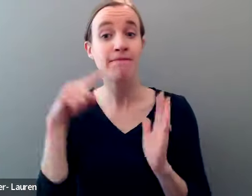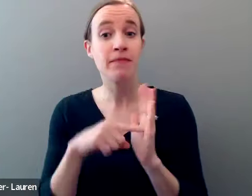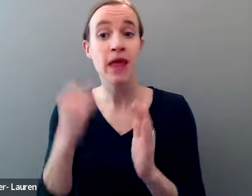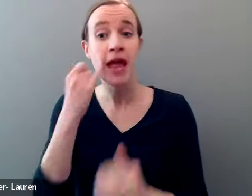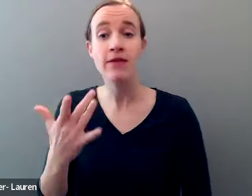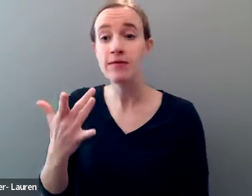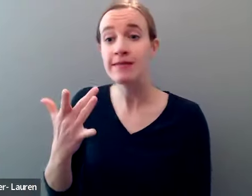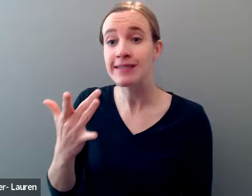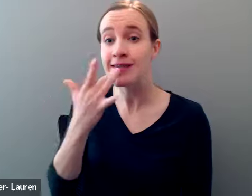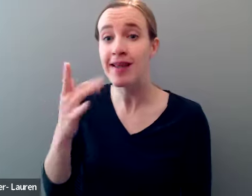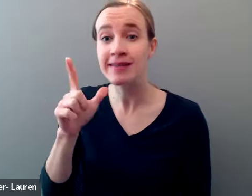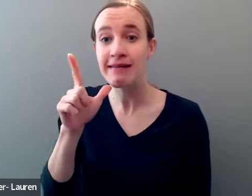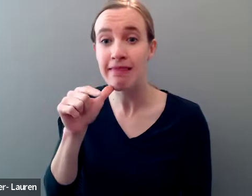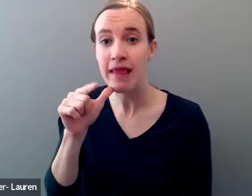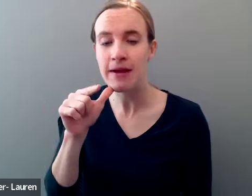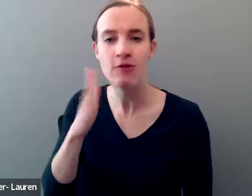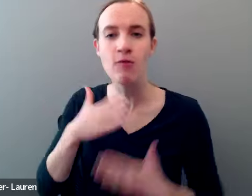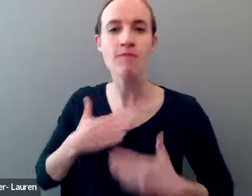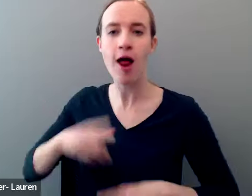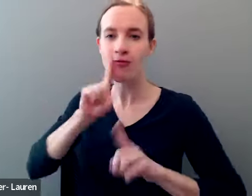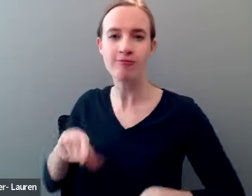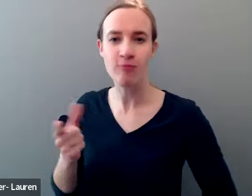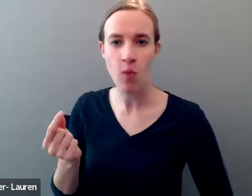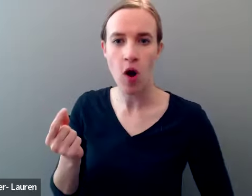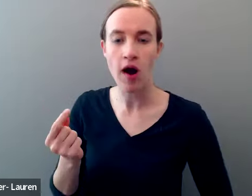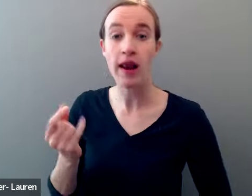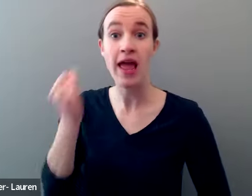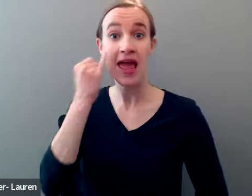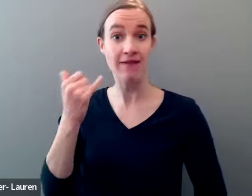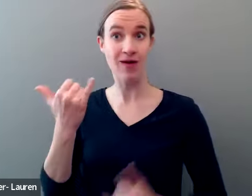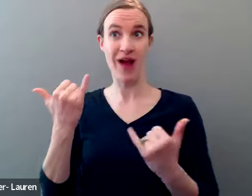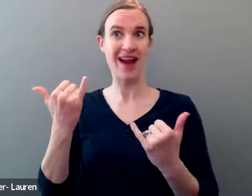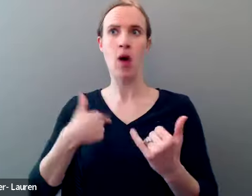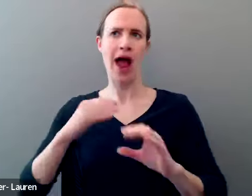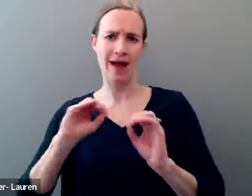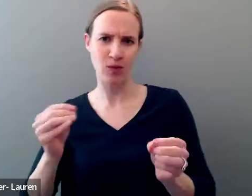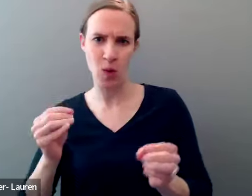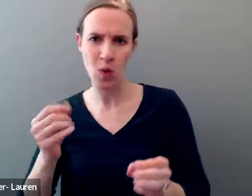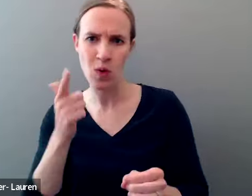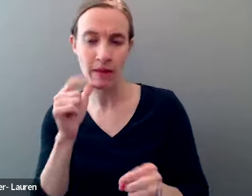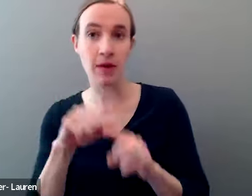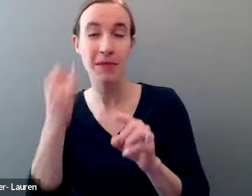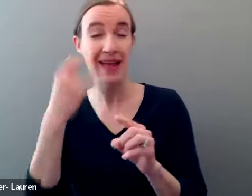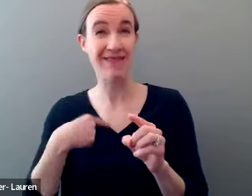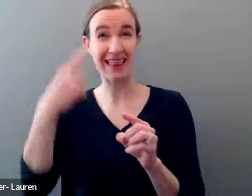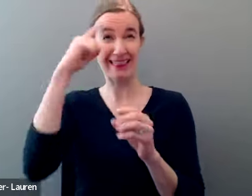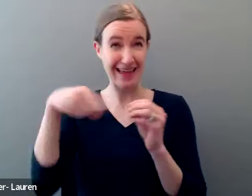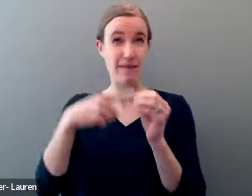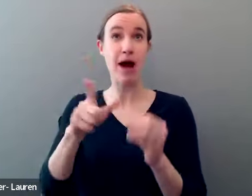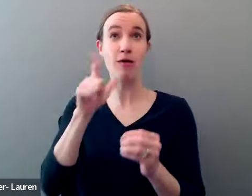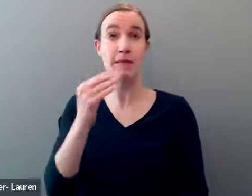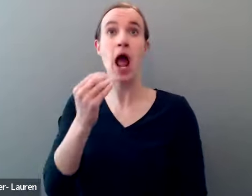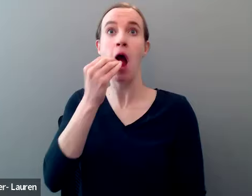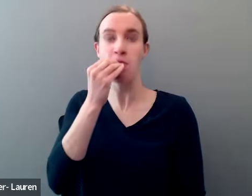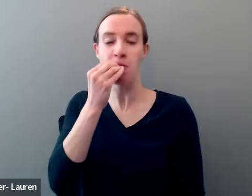And like, even just right now, as I think about putting a lemon in my mouth, it makes my mouth kind of water funny and my eyes pucker. Our body